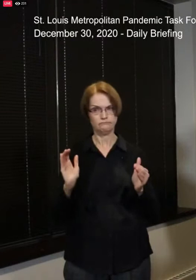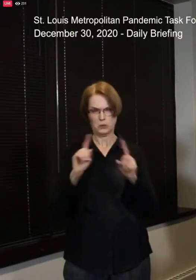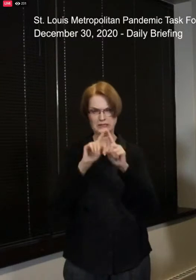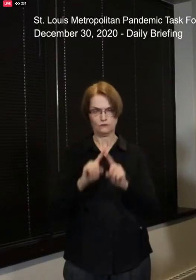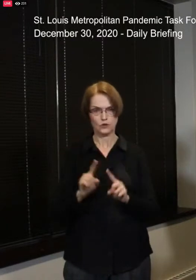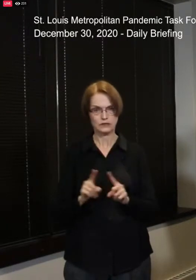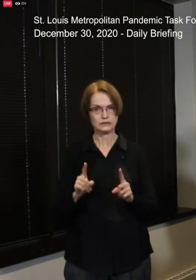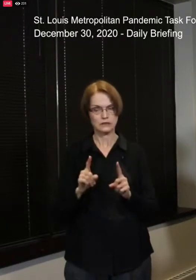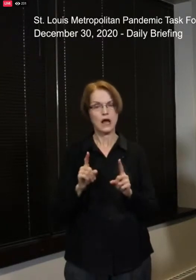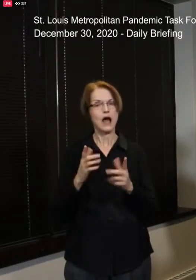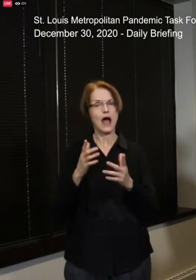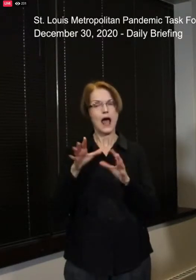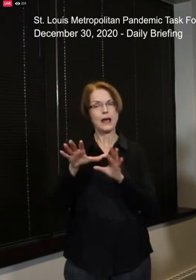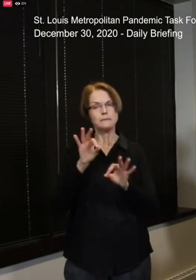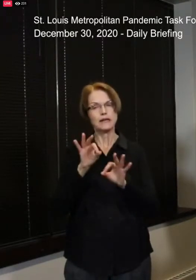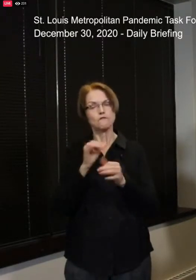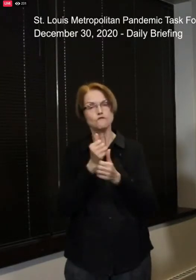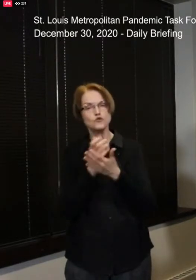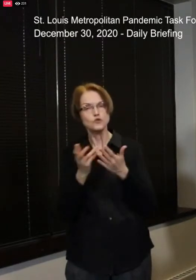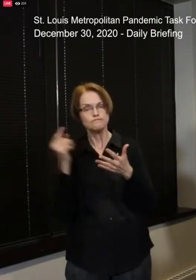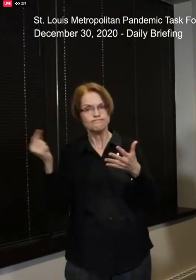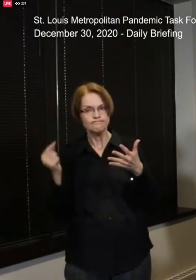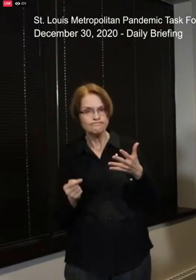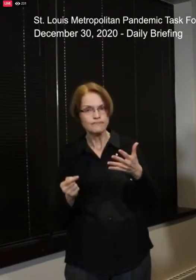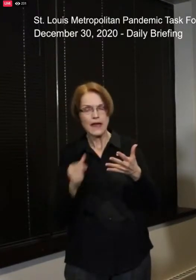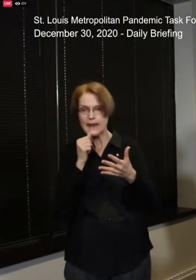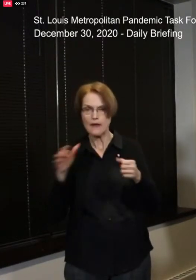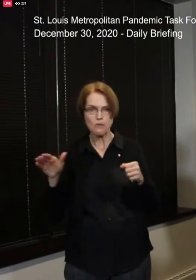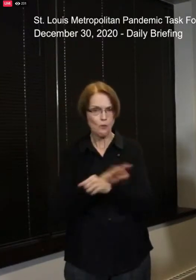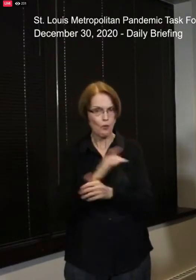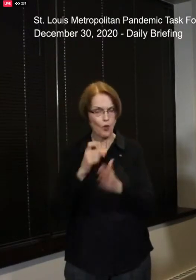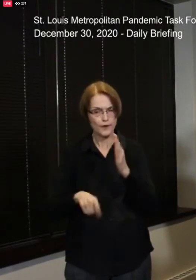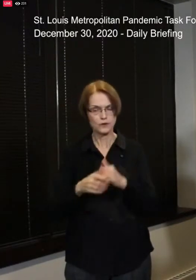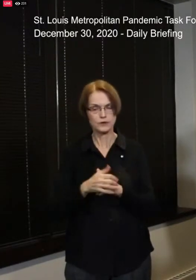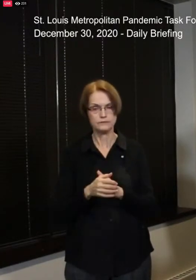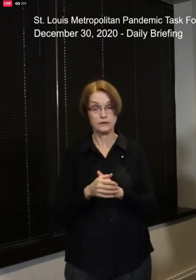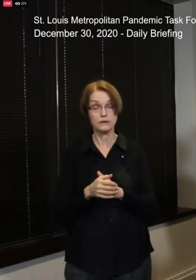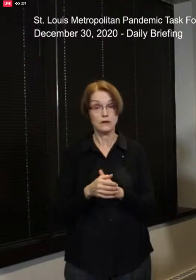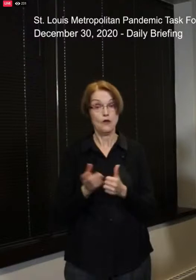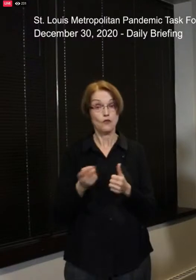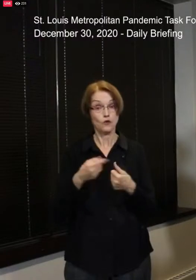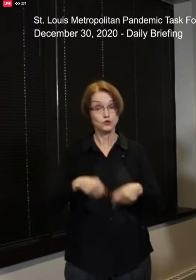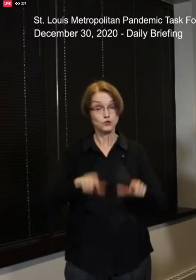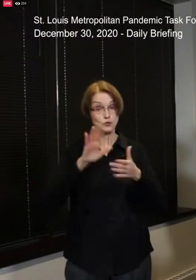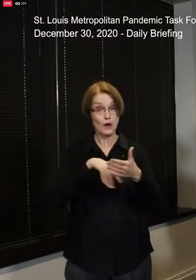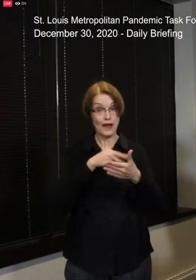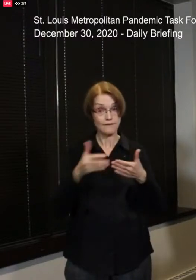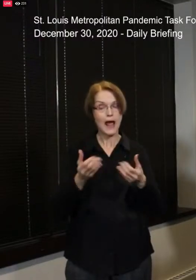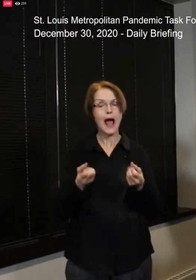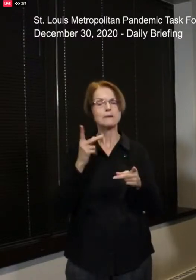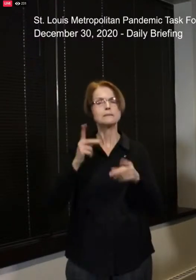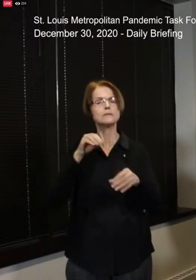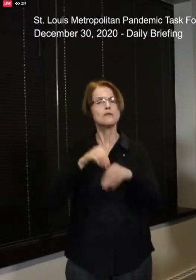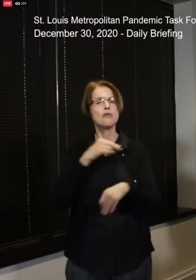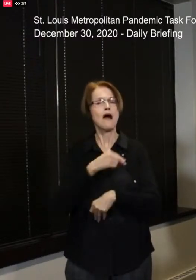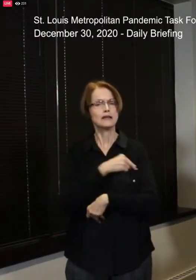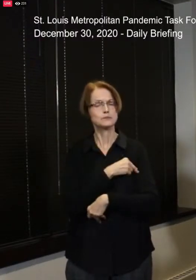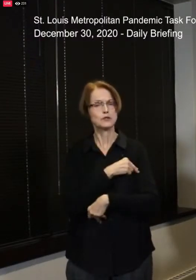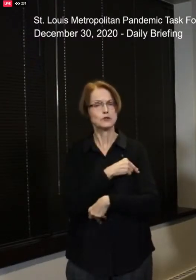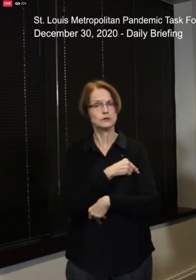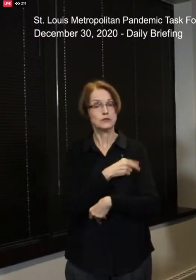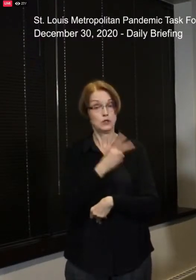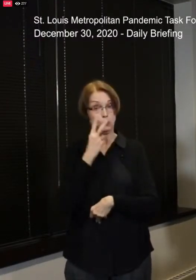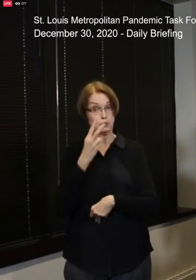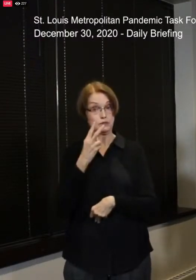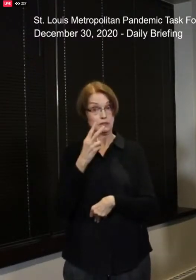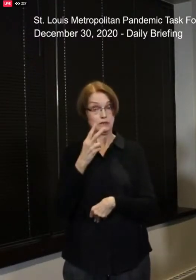entire article, but a couple of graphs that were put together. And so one is hospitalizations. So as you can see on this graph, when you look at